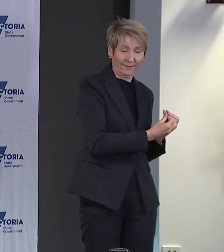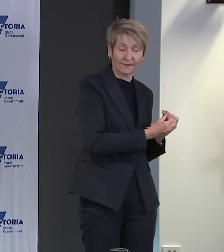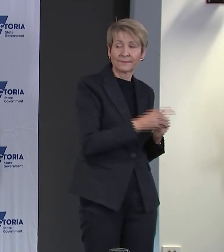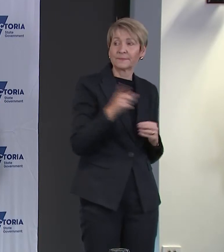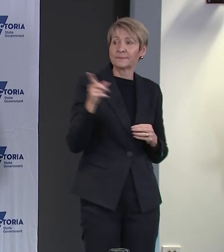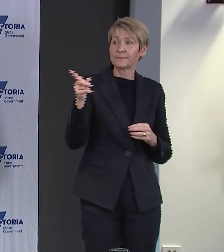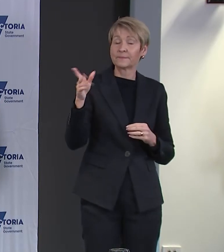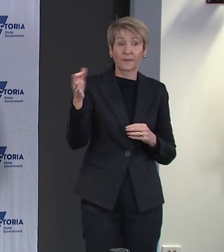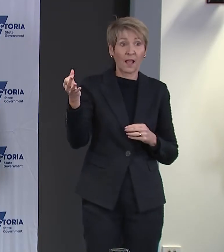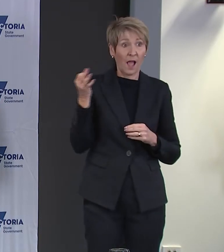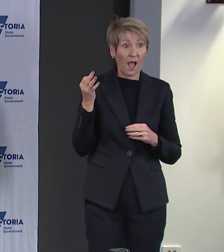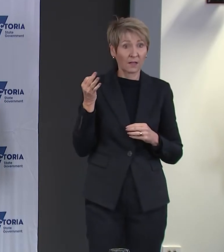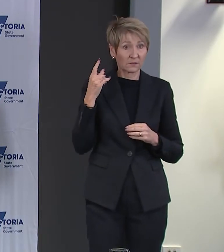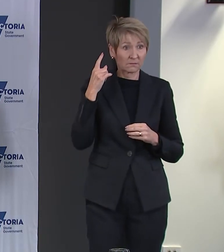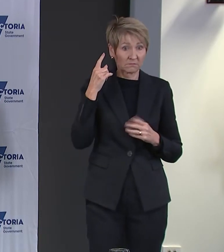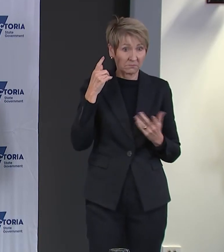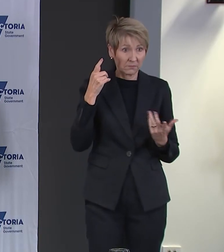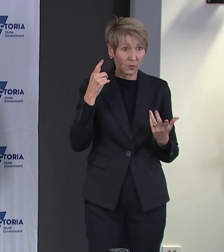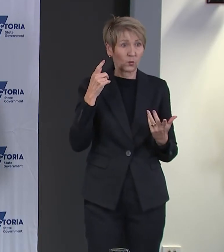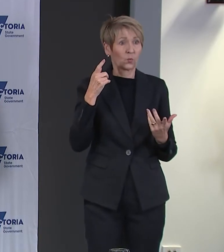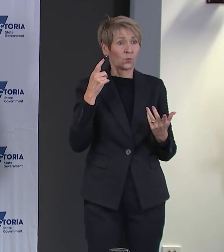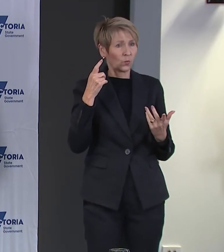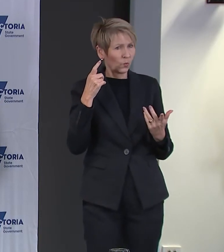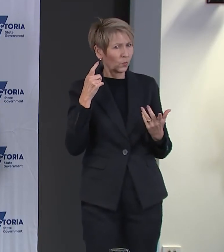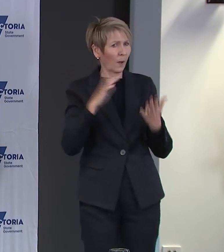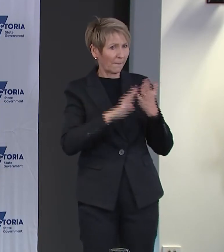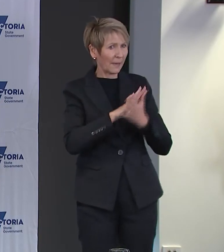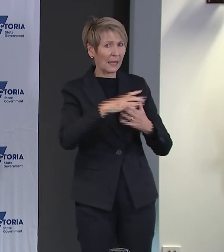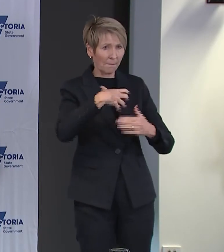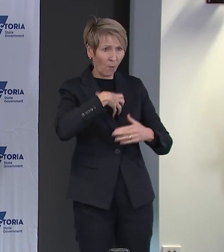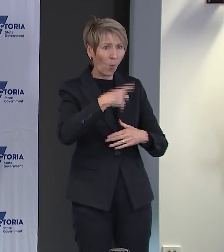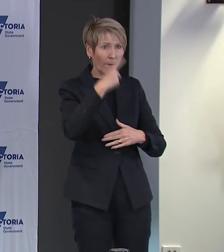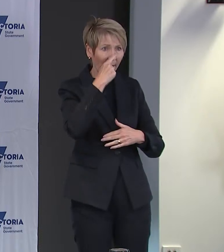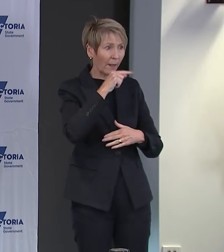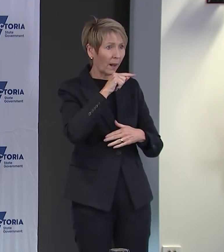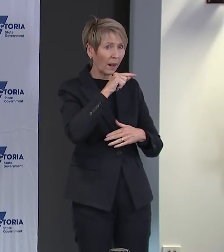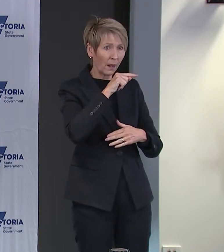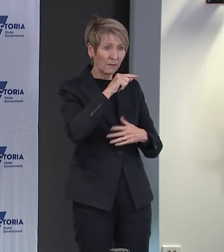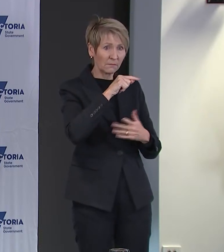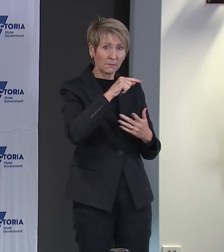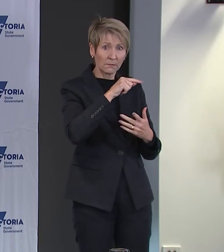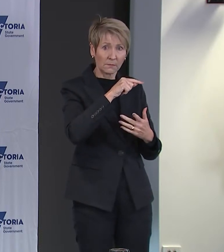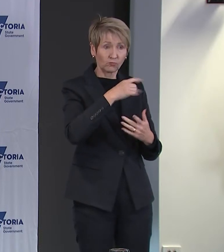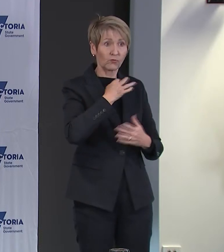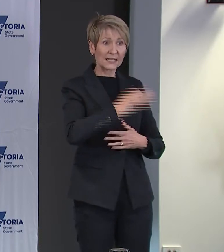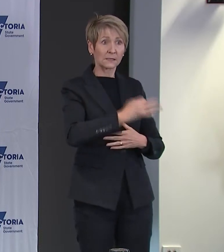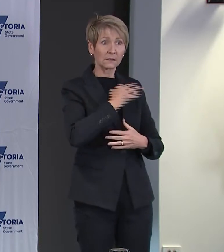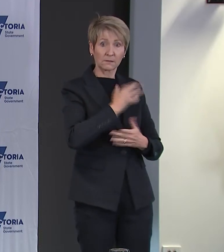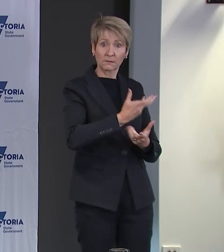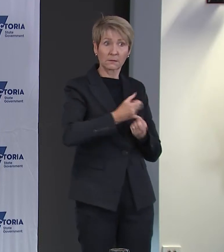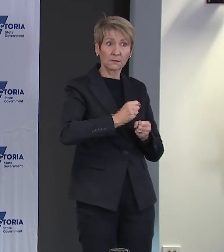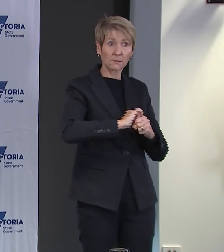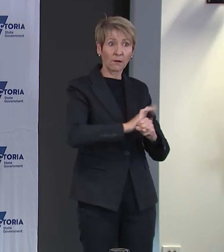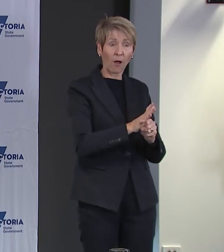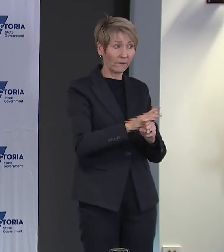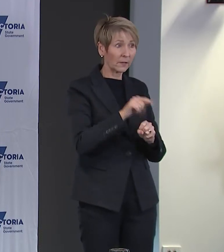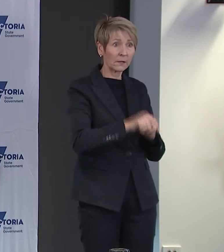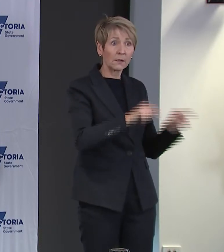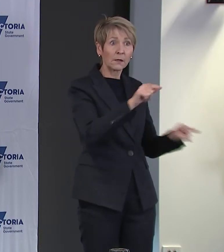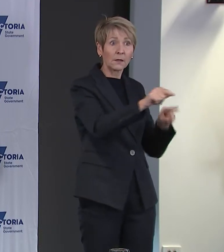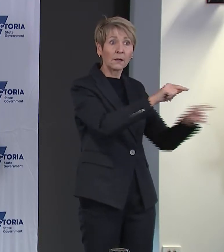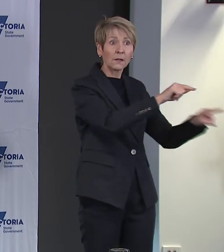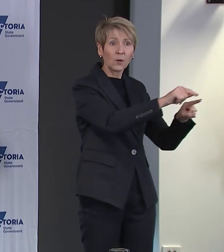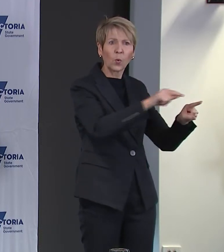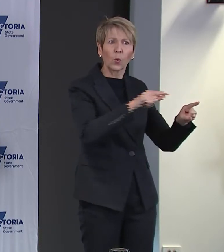that we've got all these newer exposure sites that actually where people were exposed before the lockdown began? How long do you think it will take to get to all the primary